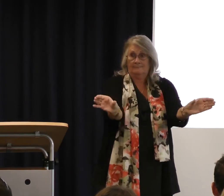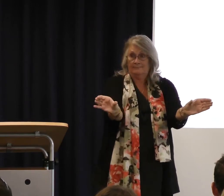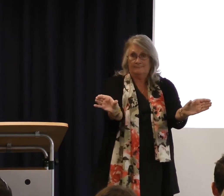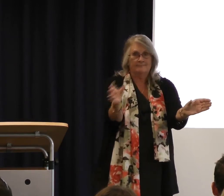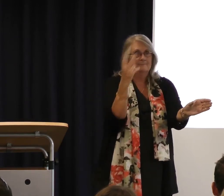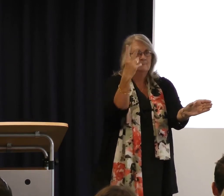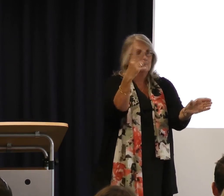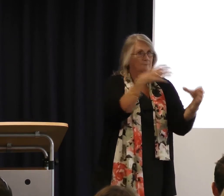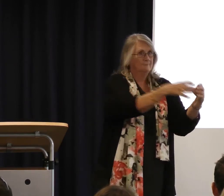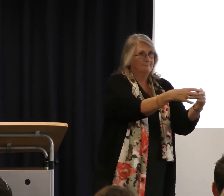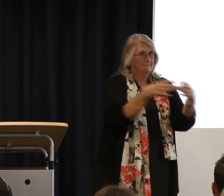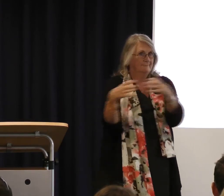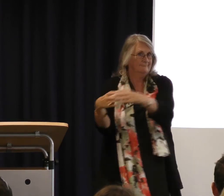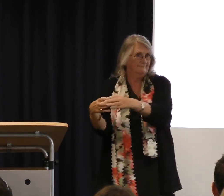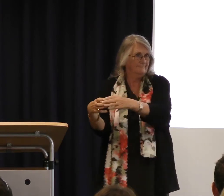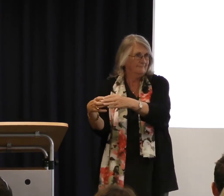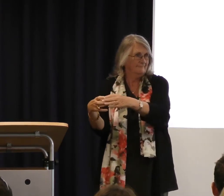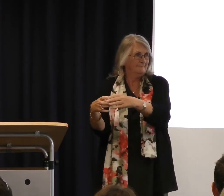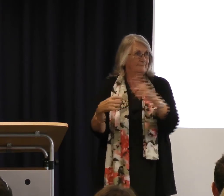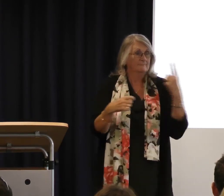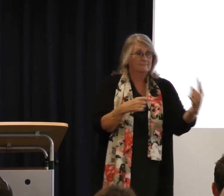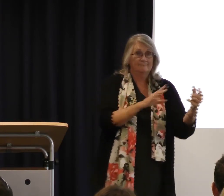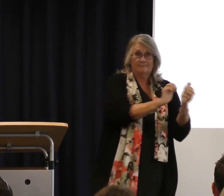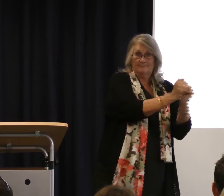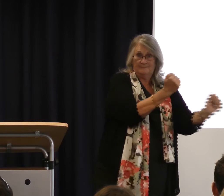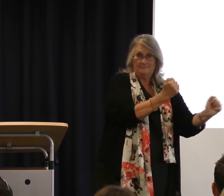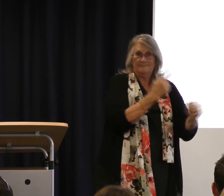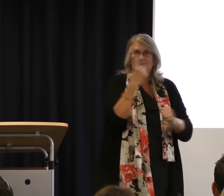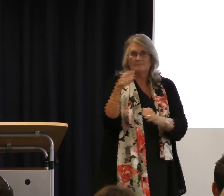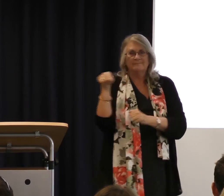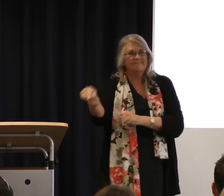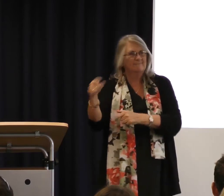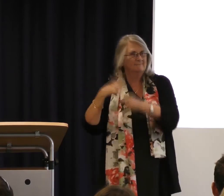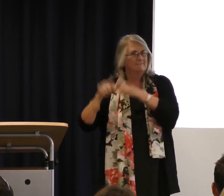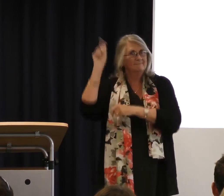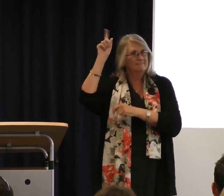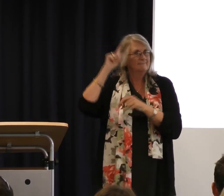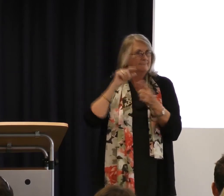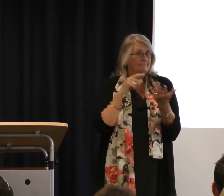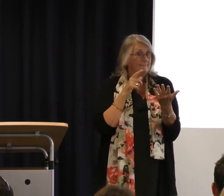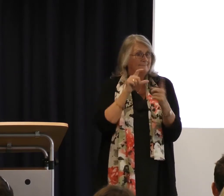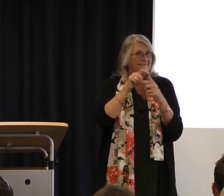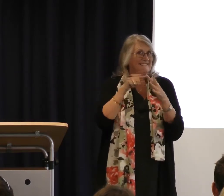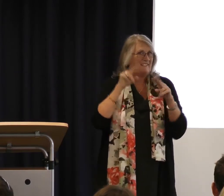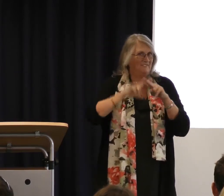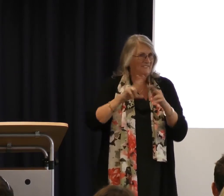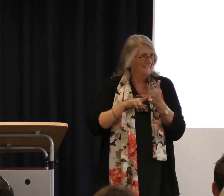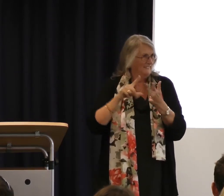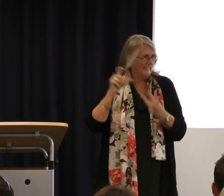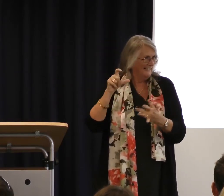that it should be wound up and split up into two separate groups, one for sports and one for what is now